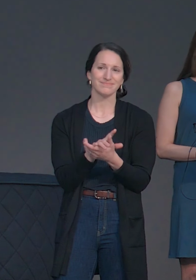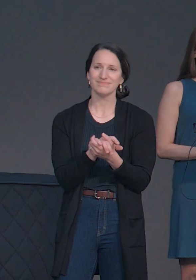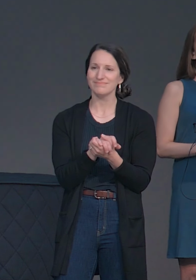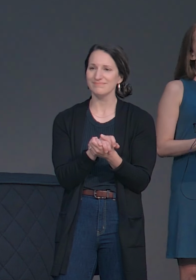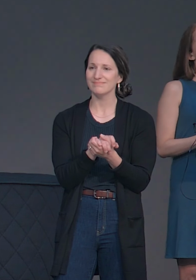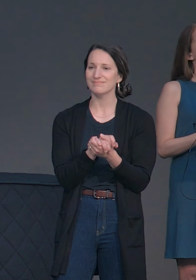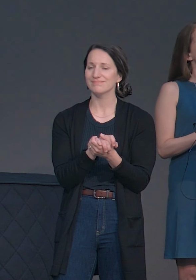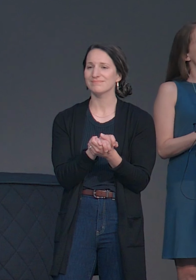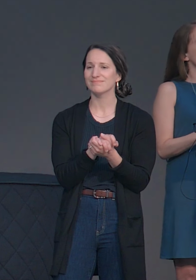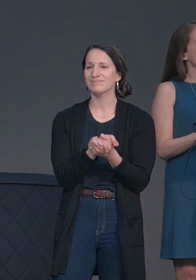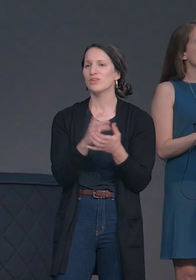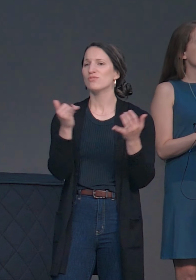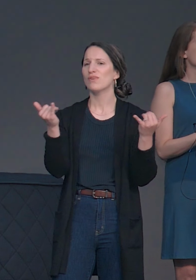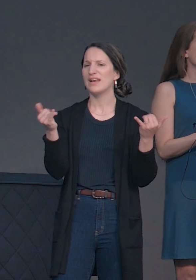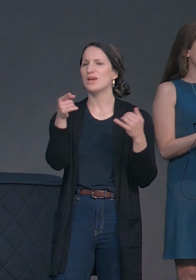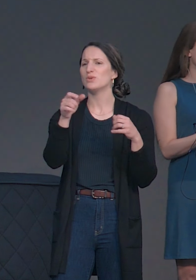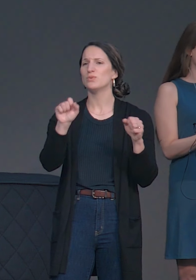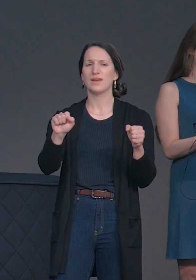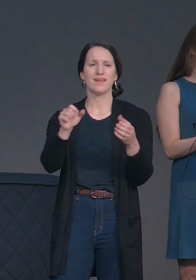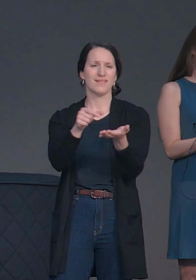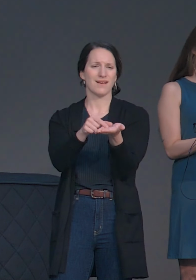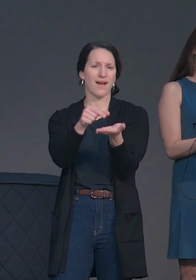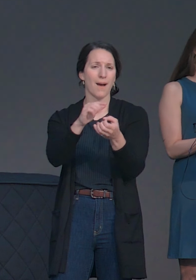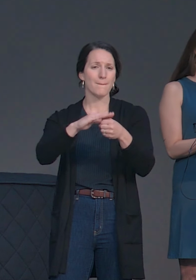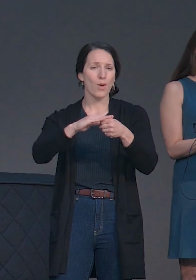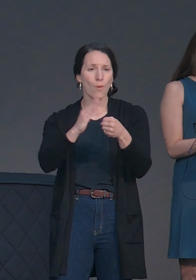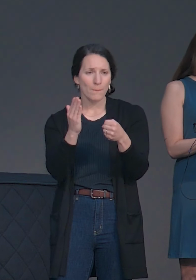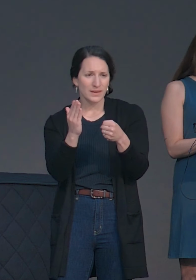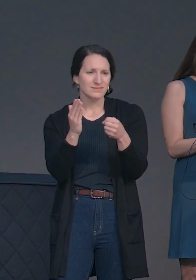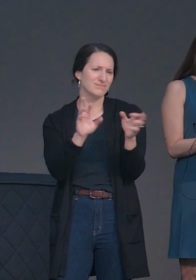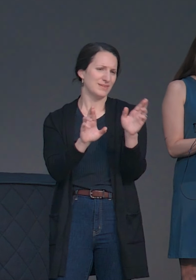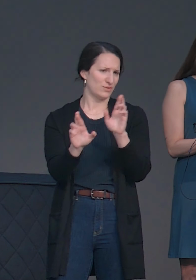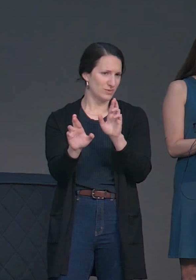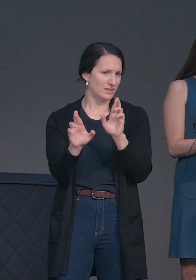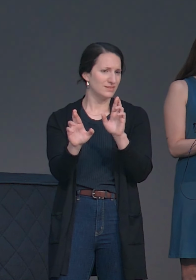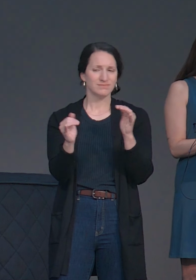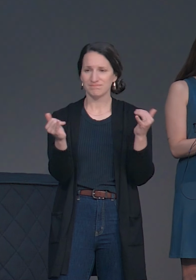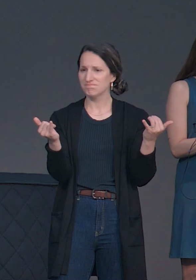You can go ahead and open up your communion cup. Take the wrappers off.